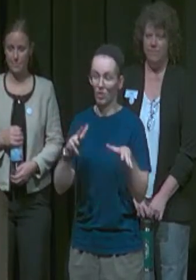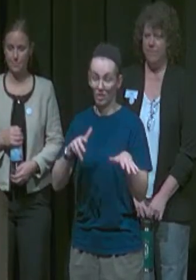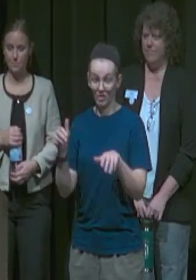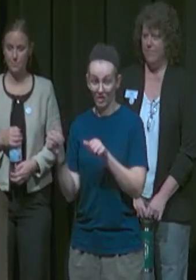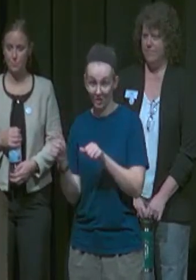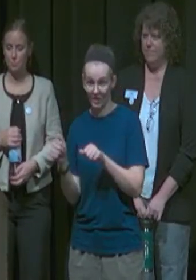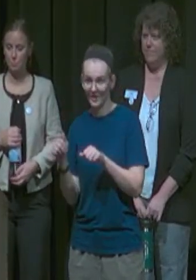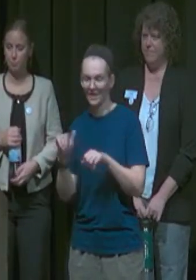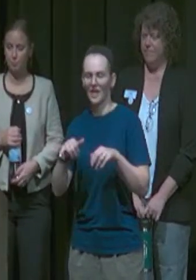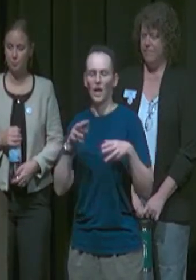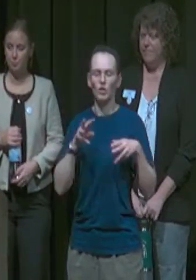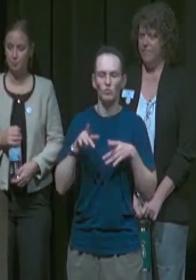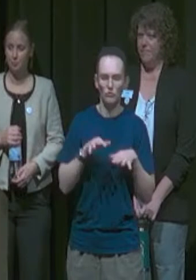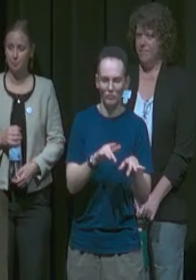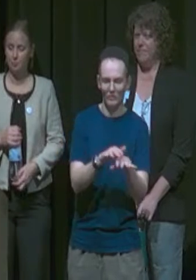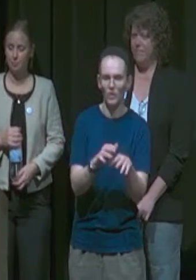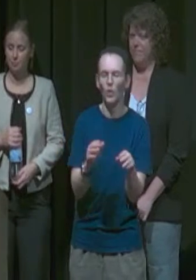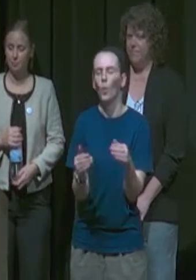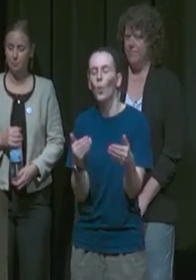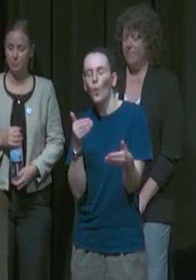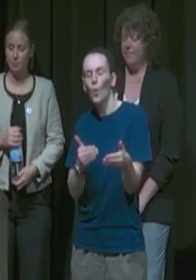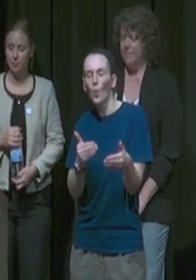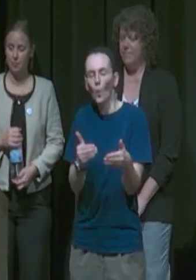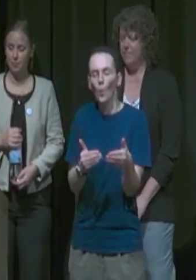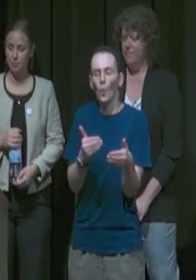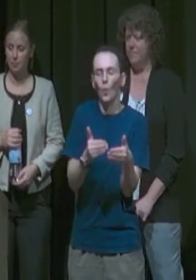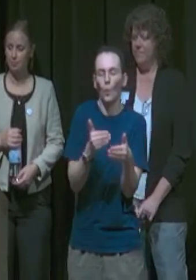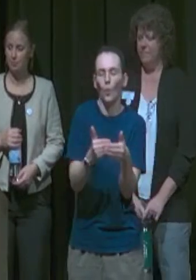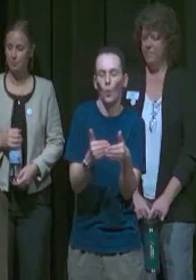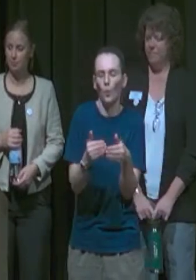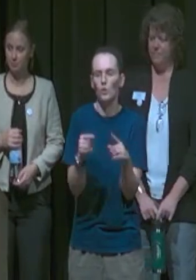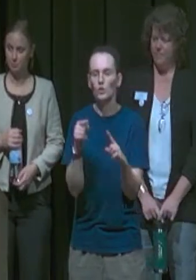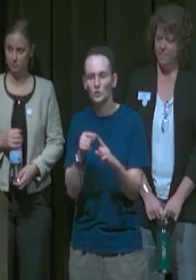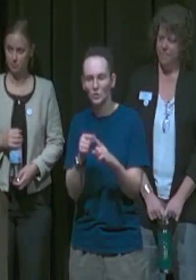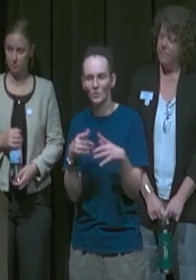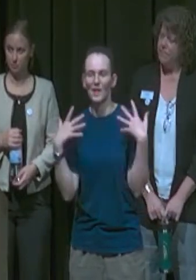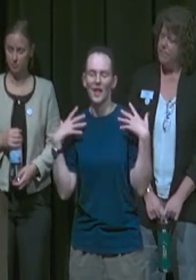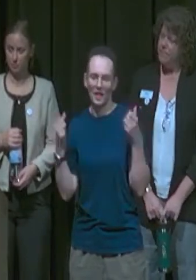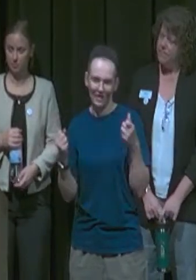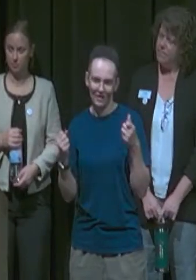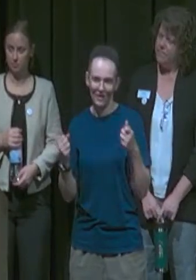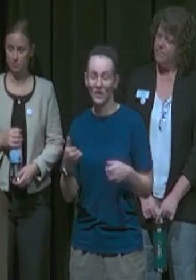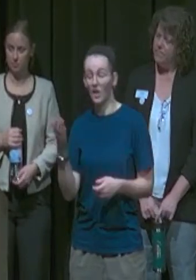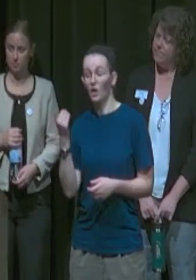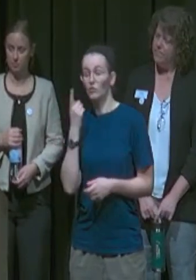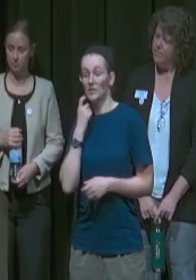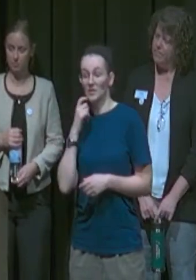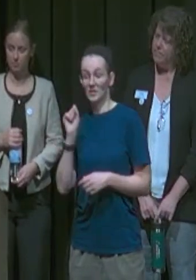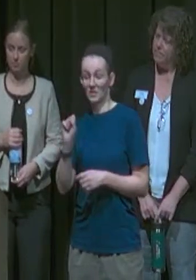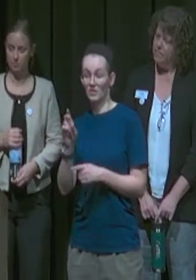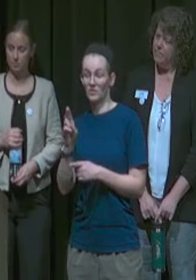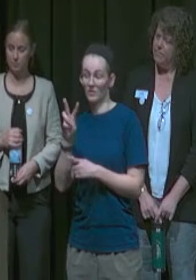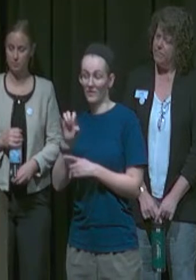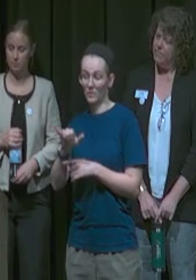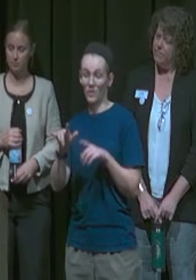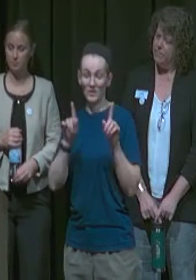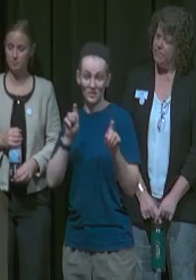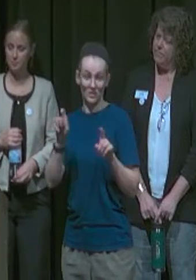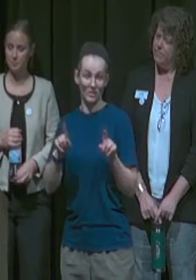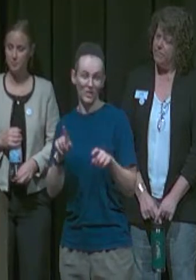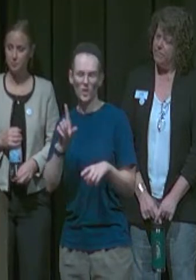this and that river gets one step closer to being healthier. Our last survey in 2017